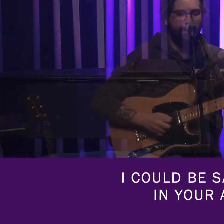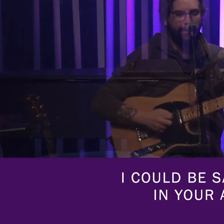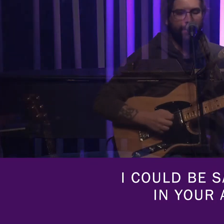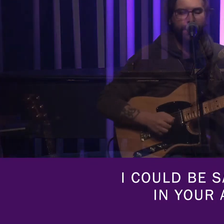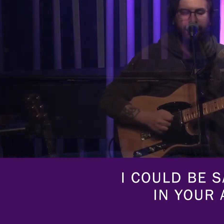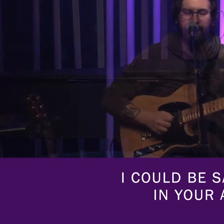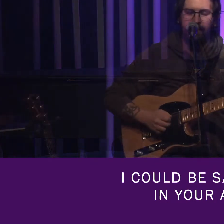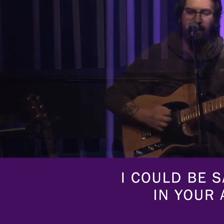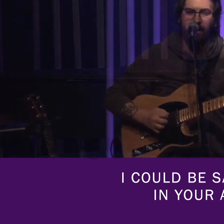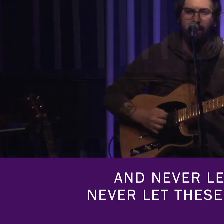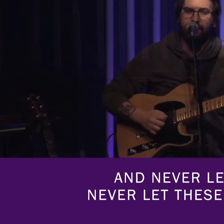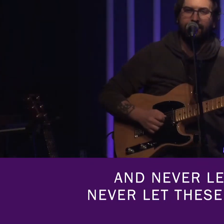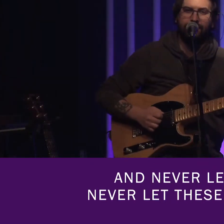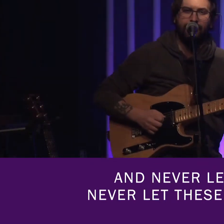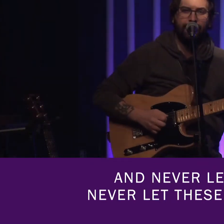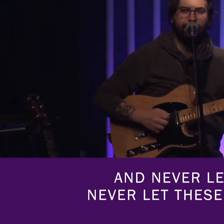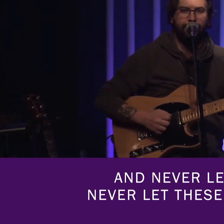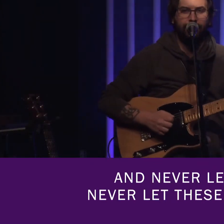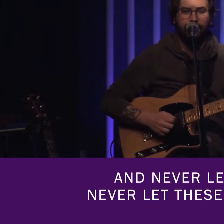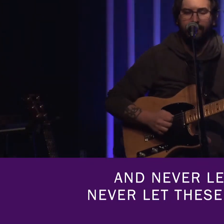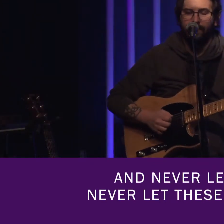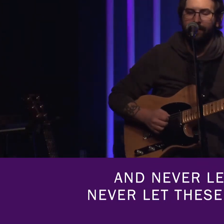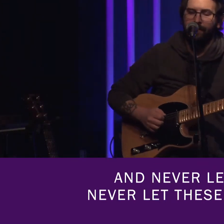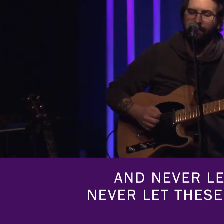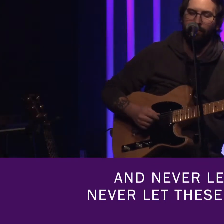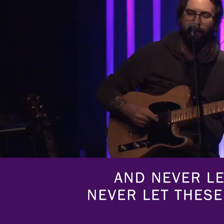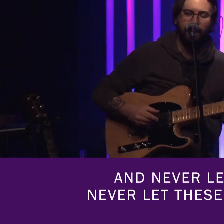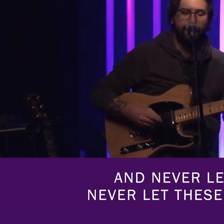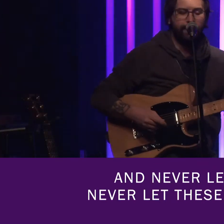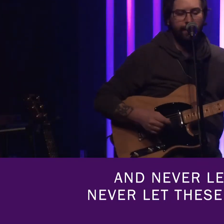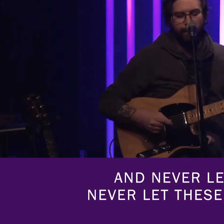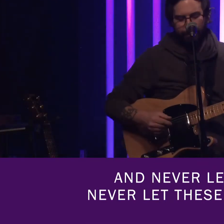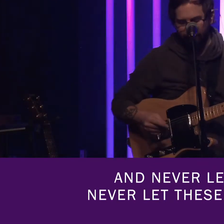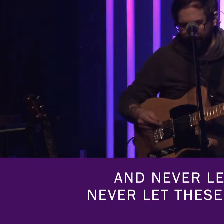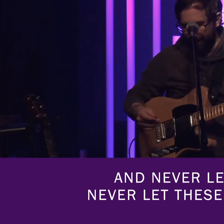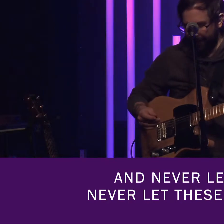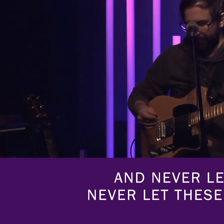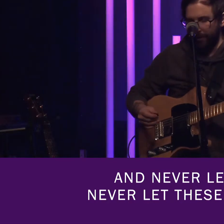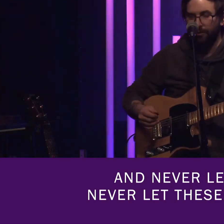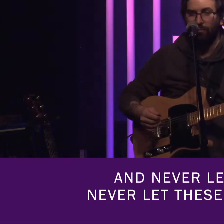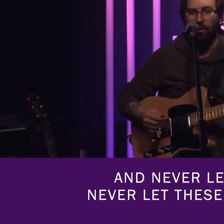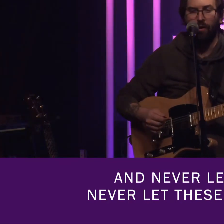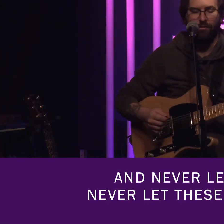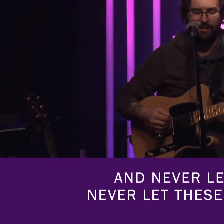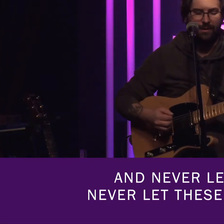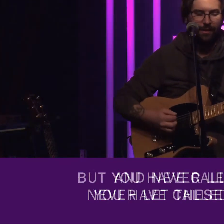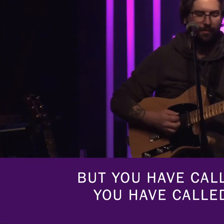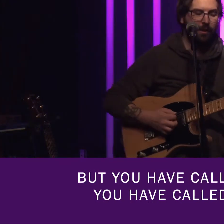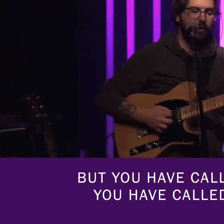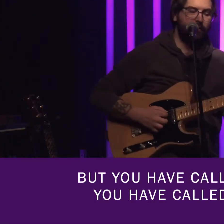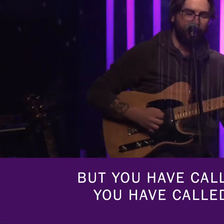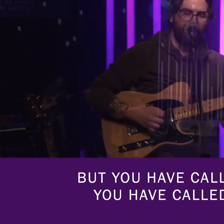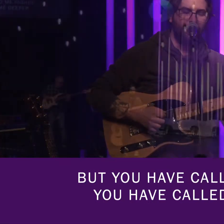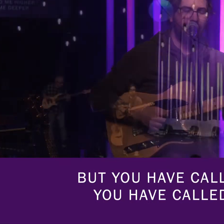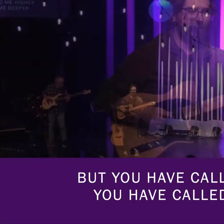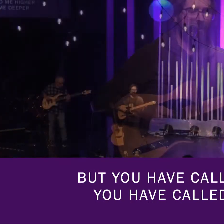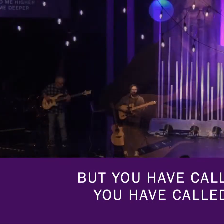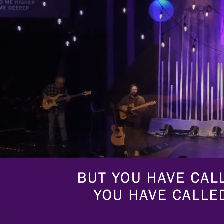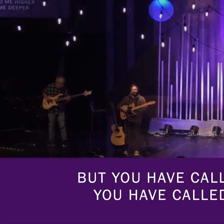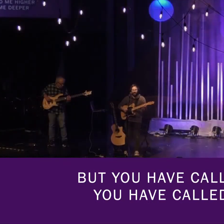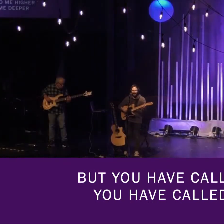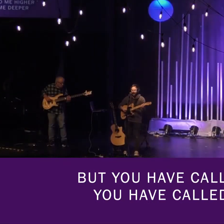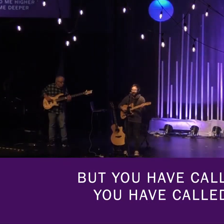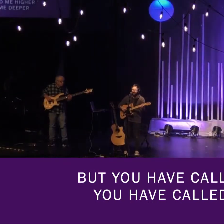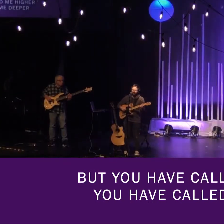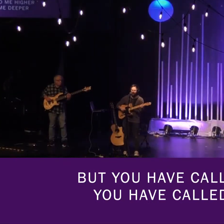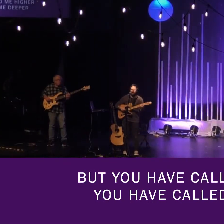safe here in your arms and never leave home, never let these walls down. But you have called